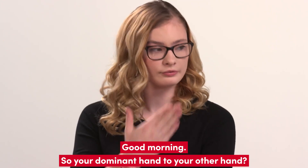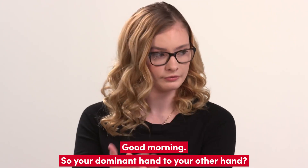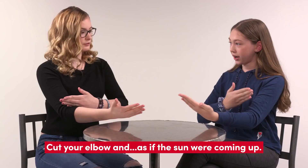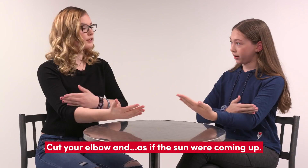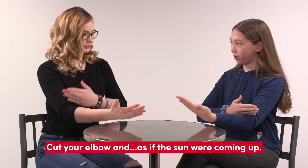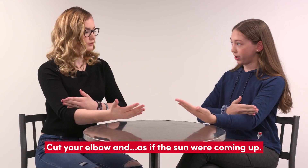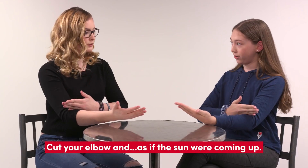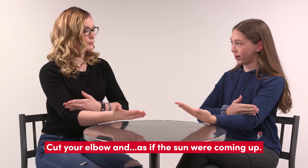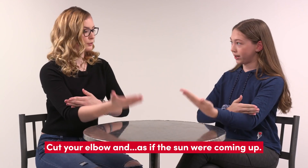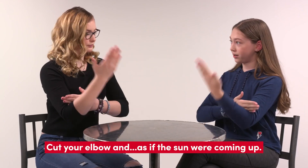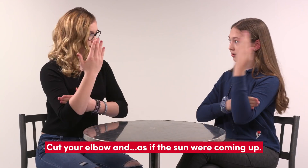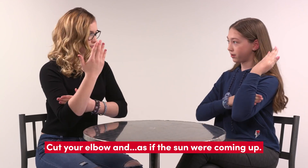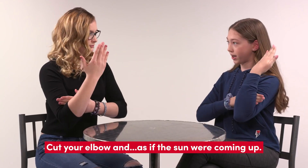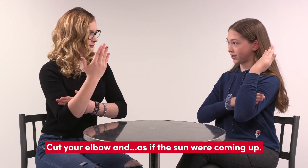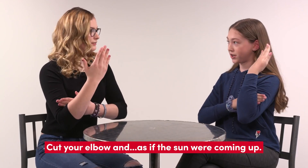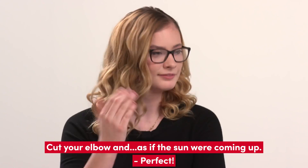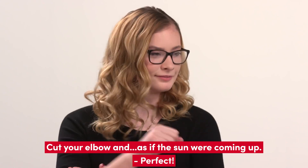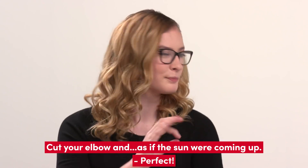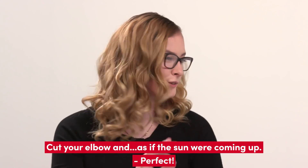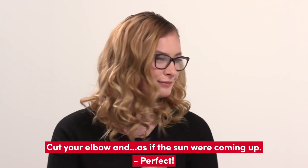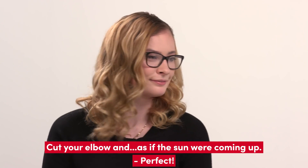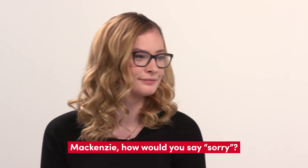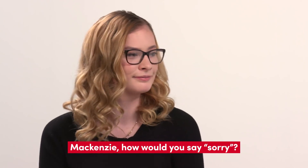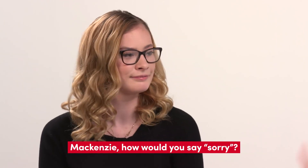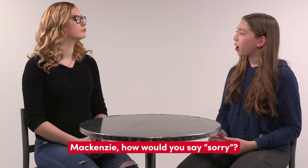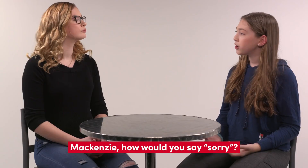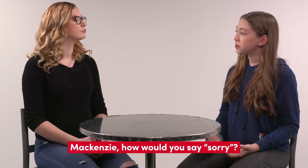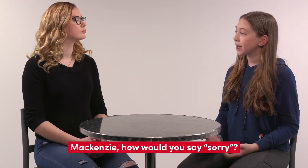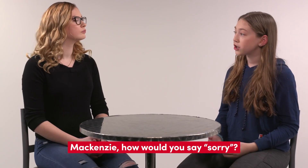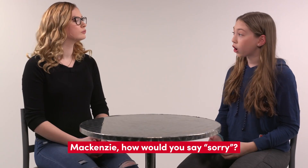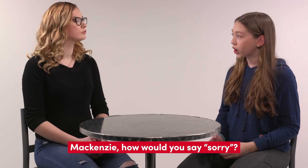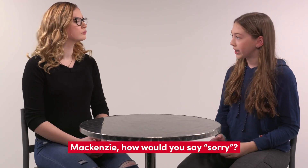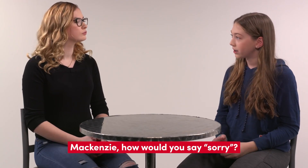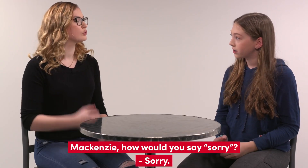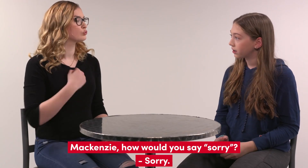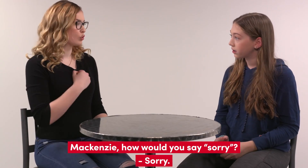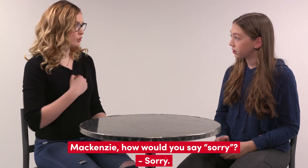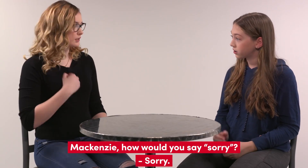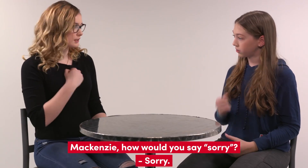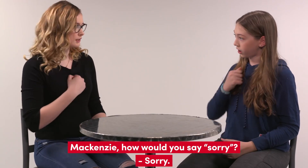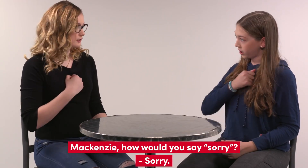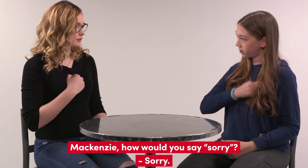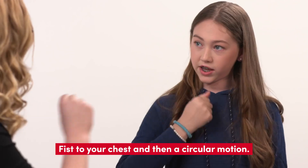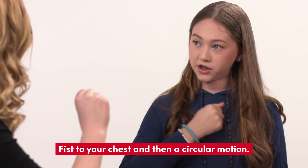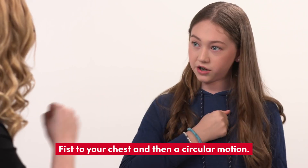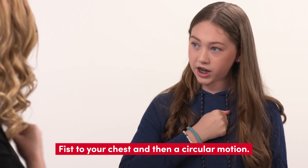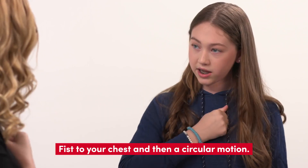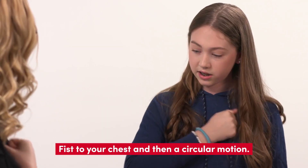hand, cut your elbow and as if the sun were coming up. Mackenzie, how would you say sorry? So sorry, fist to your chest and